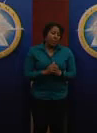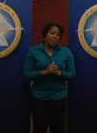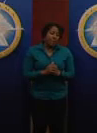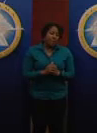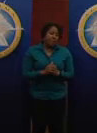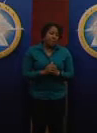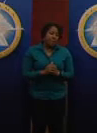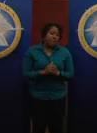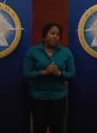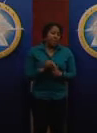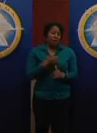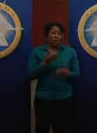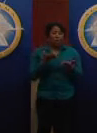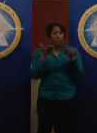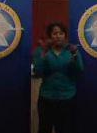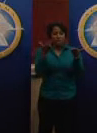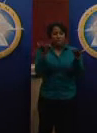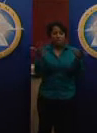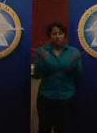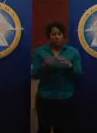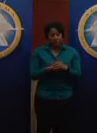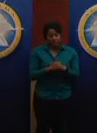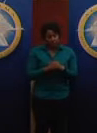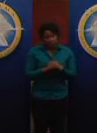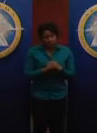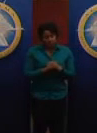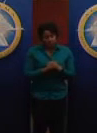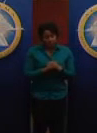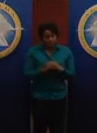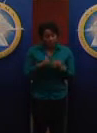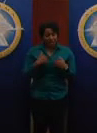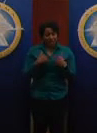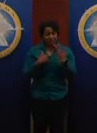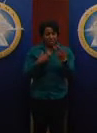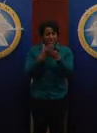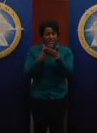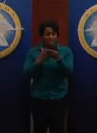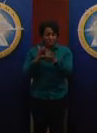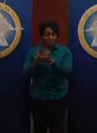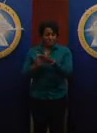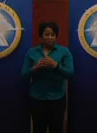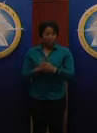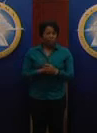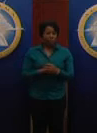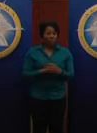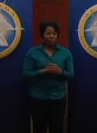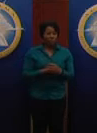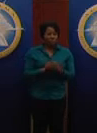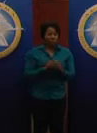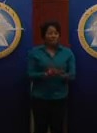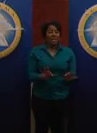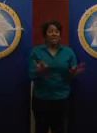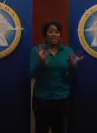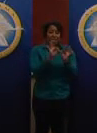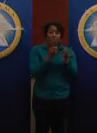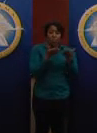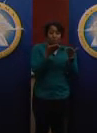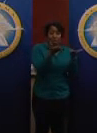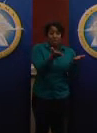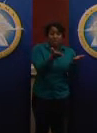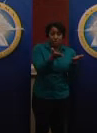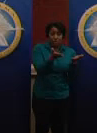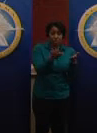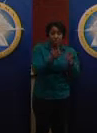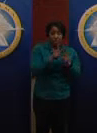Our roadmap recommendations are divided into three sections. There are essential recommendations, and those are the ones that are